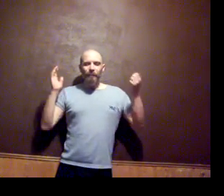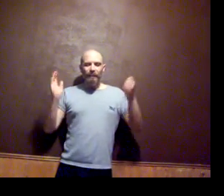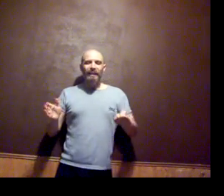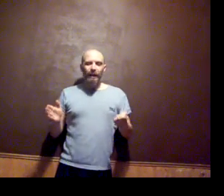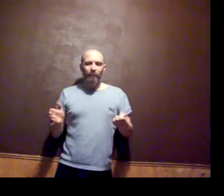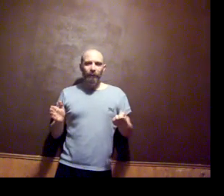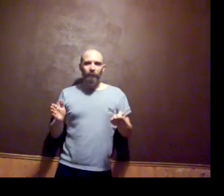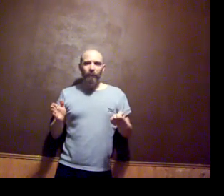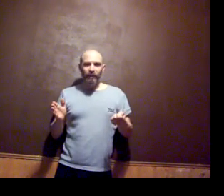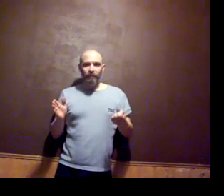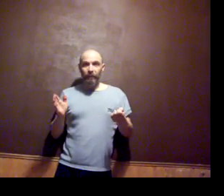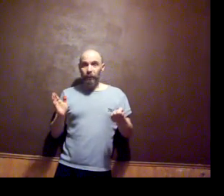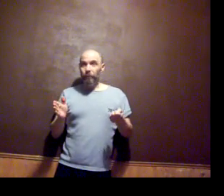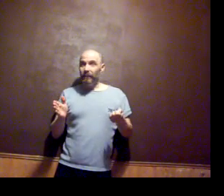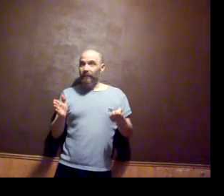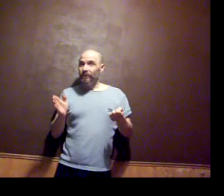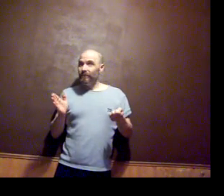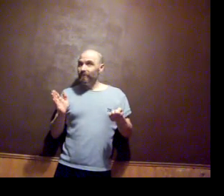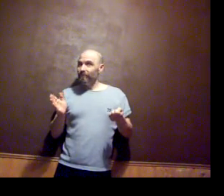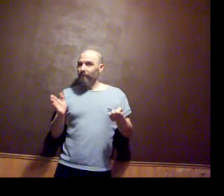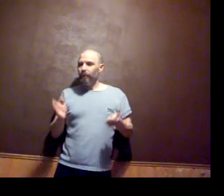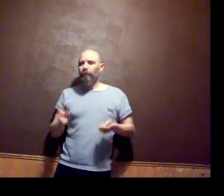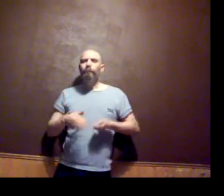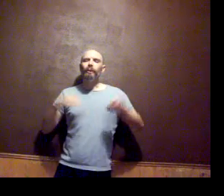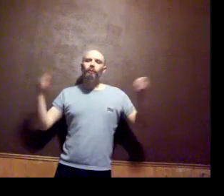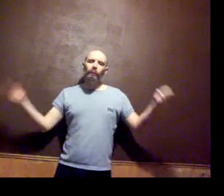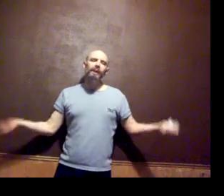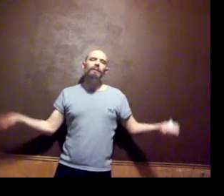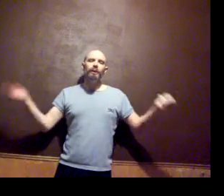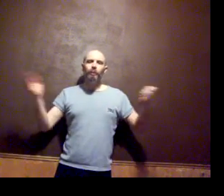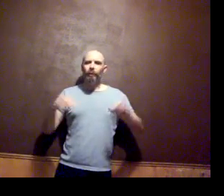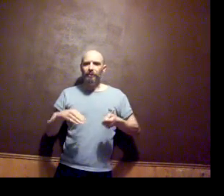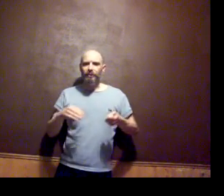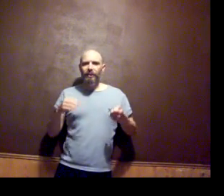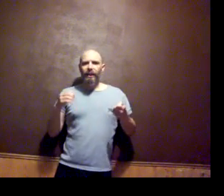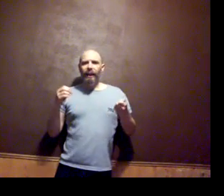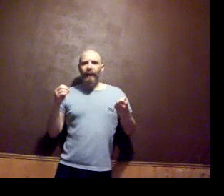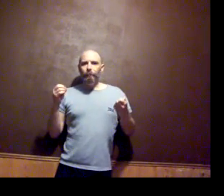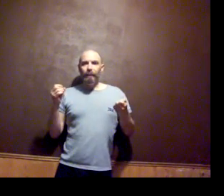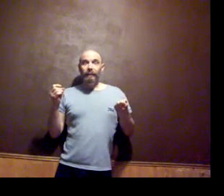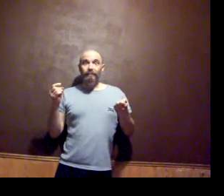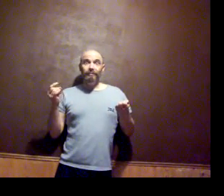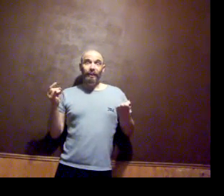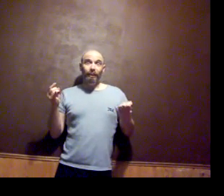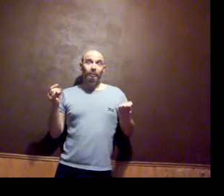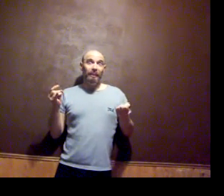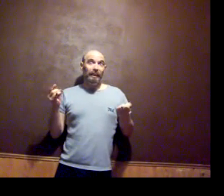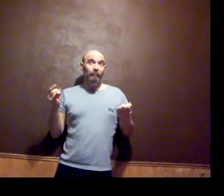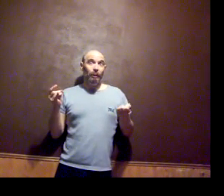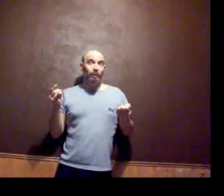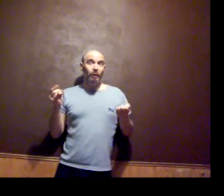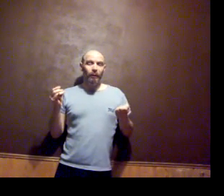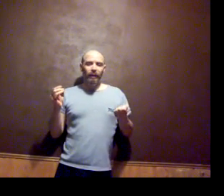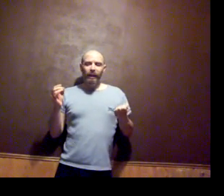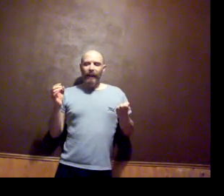Pete got me this one because Pete's my friend. We give each other presents, and Pete, you know, didn't give me a joke.